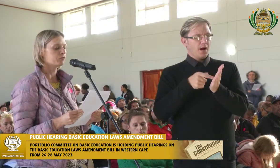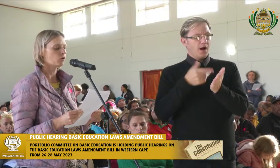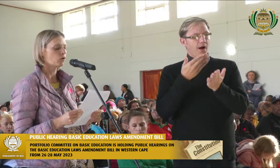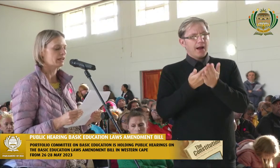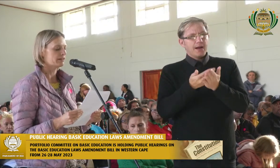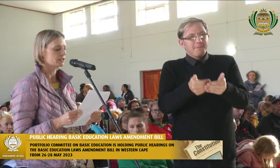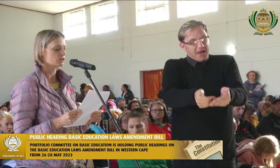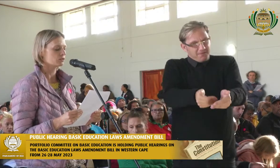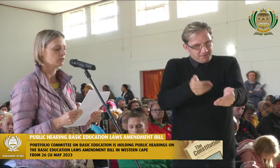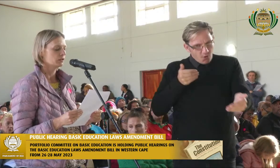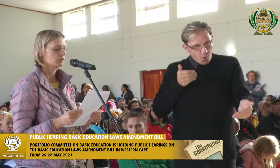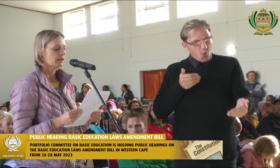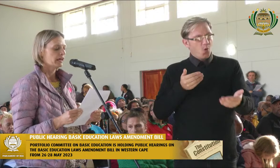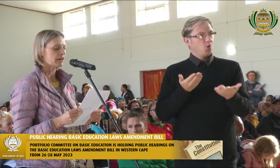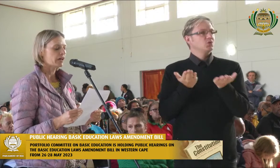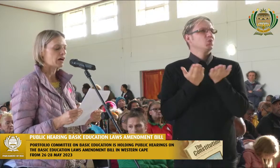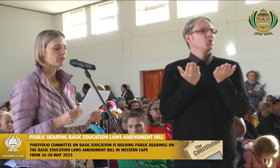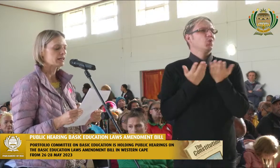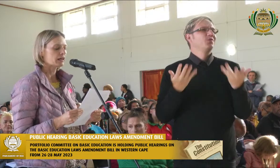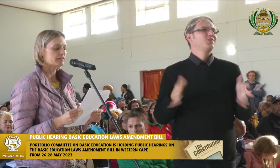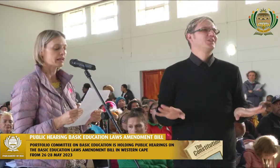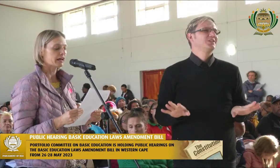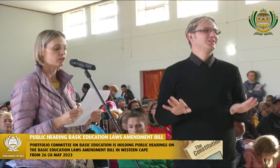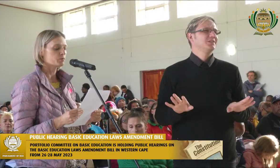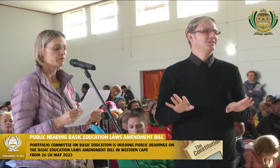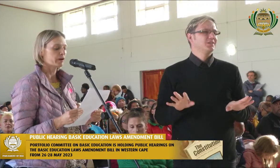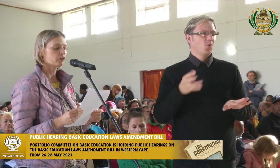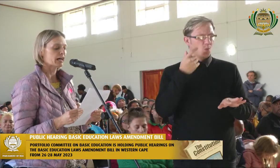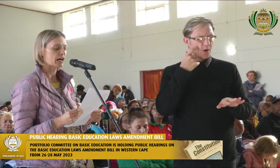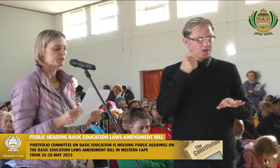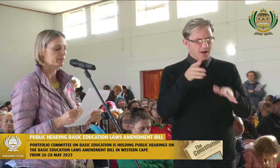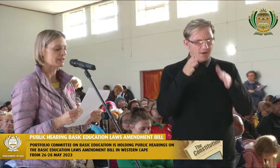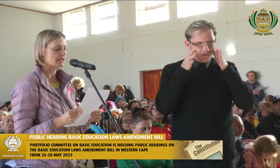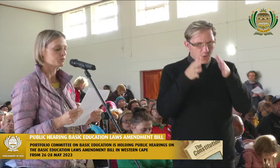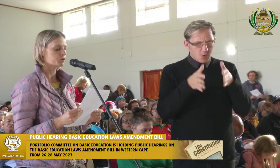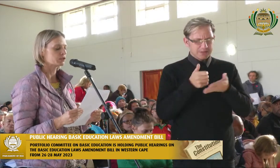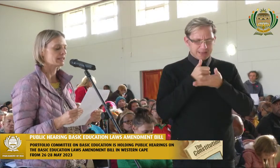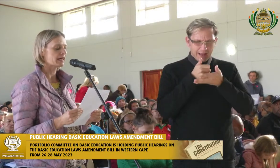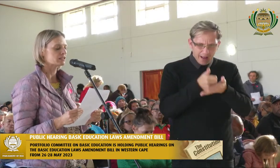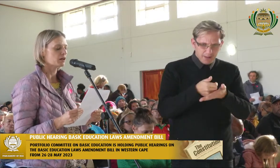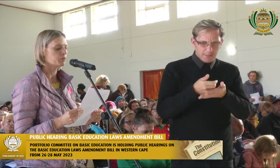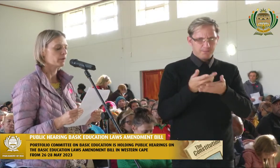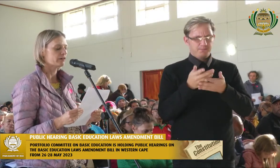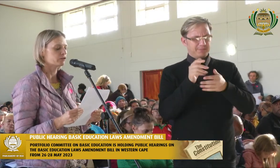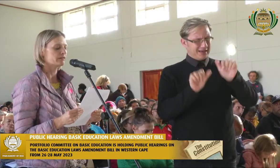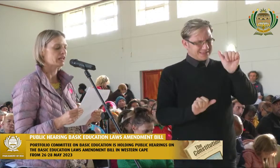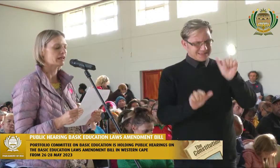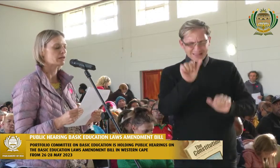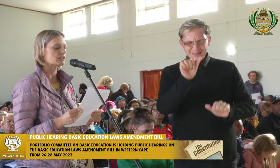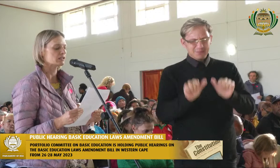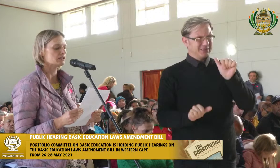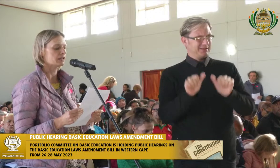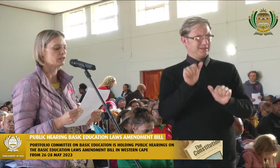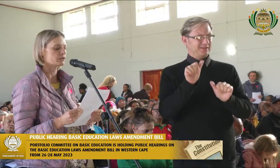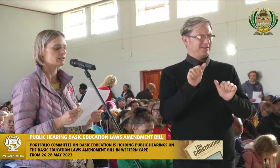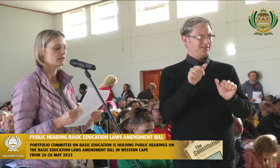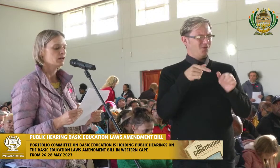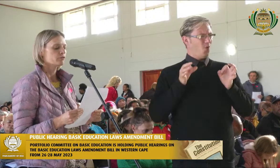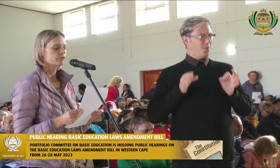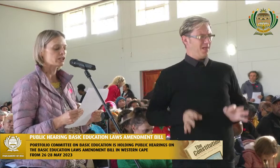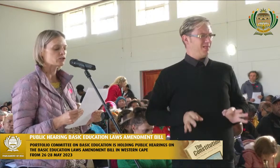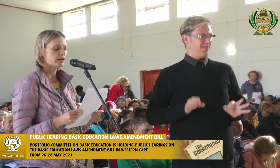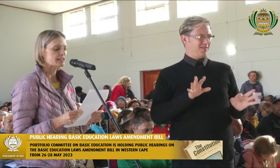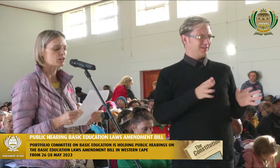even before leaving school. Every hour dedicated to preparing for CAPS assessments will take time away from developing her skills and